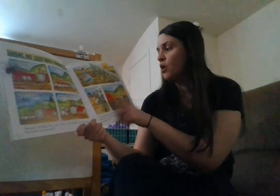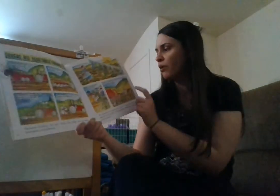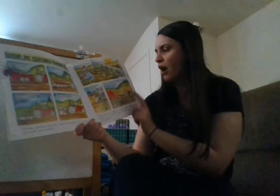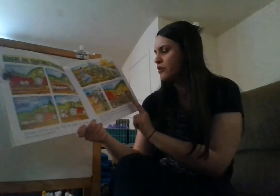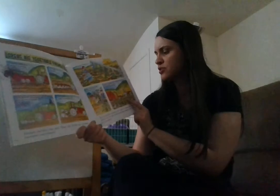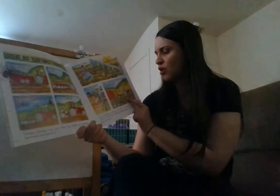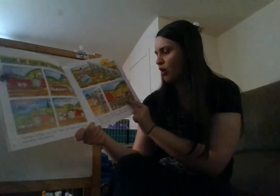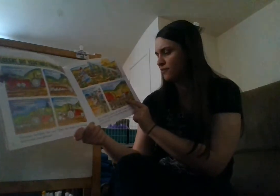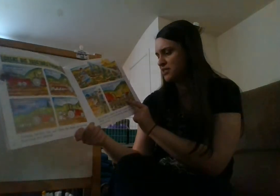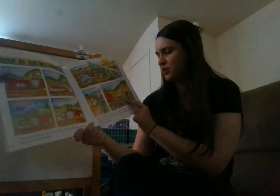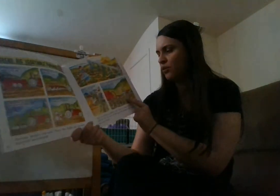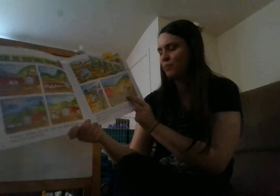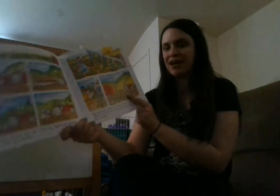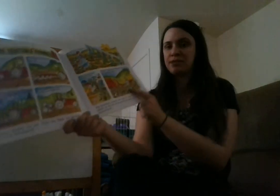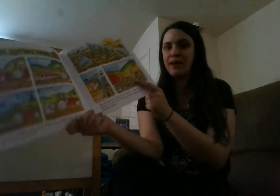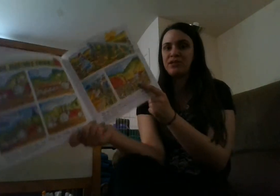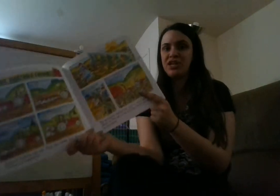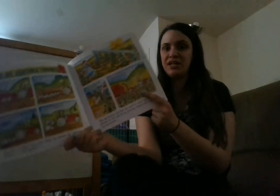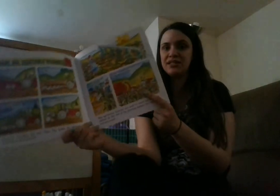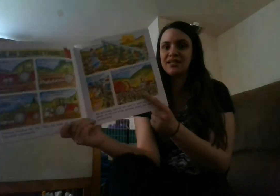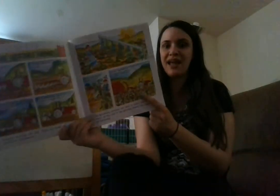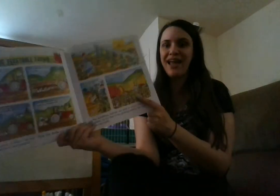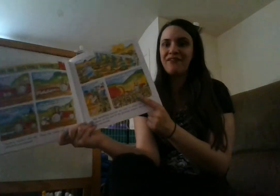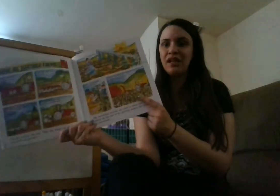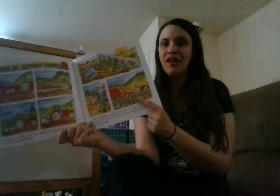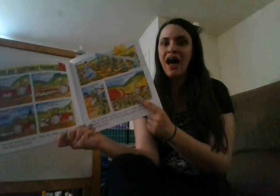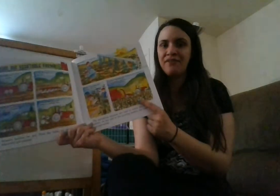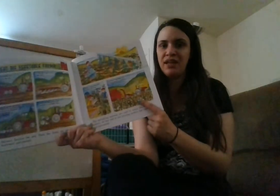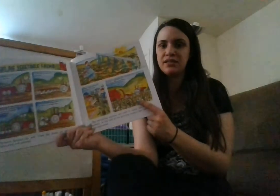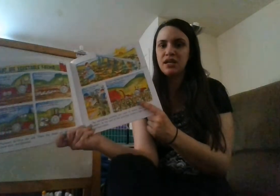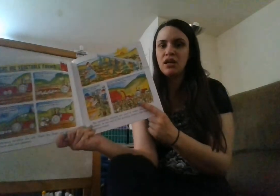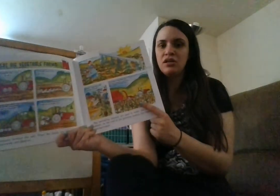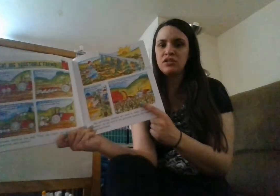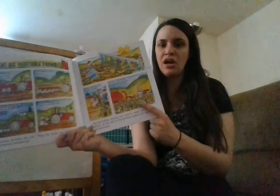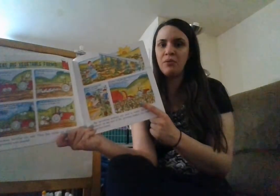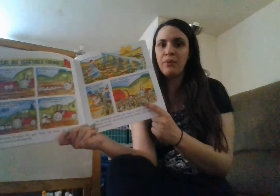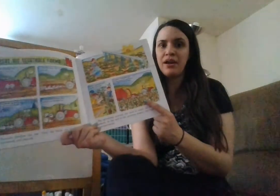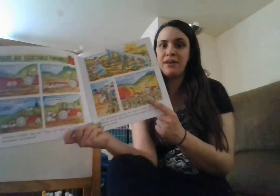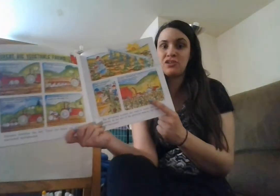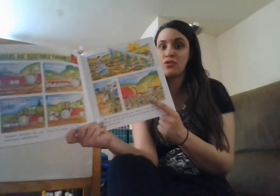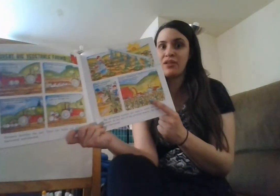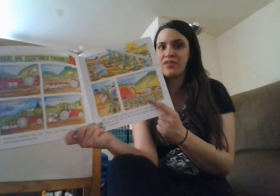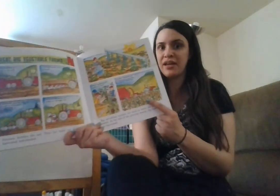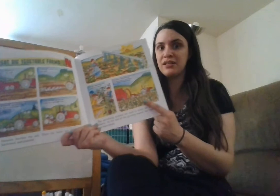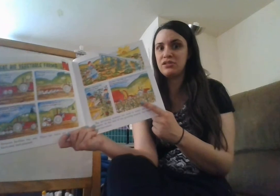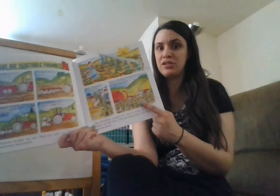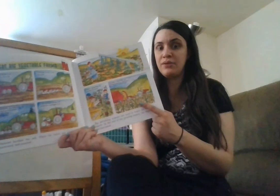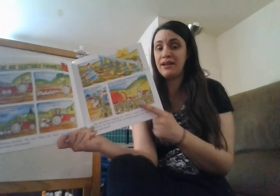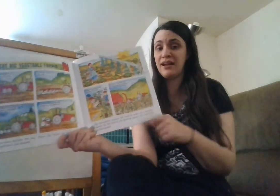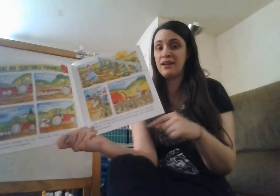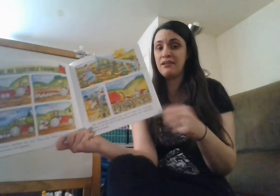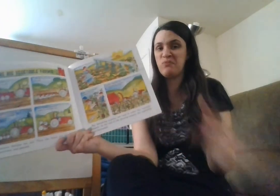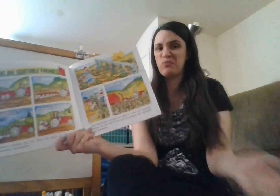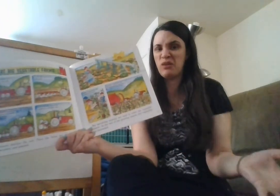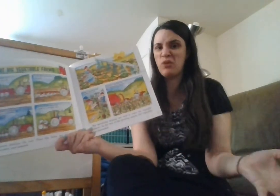where others are harvested or picked by machines. Because again, they have a lot of these. So we want to make sure that they can do it in a quick